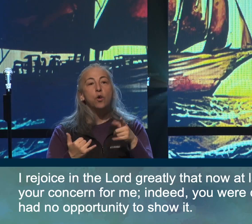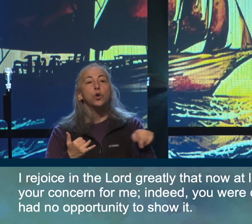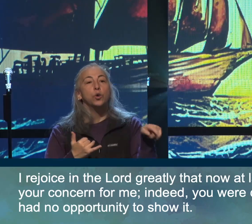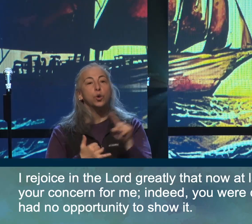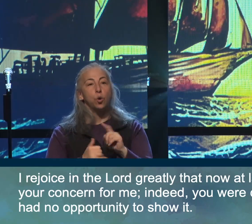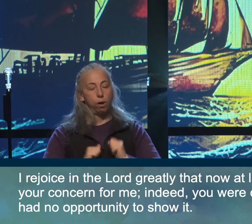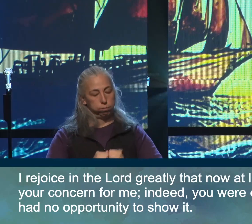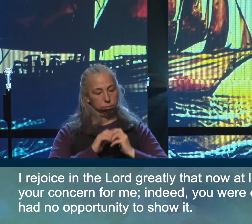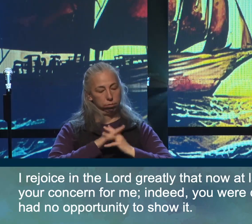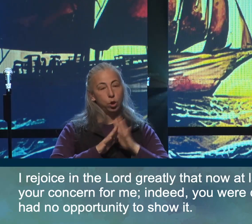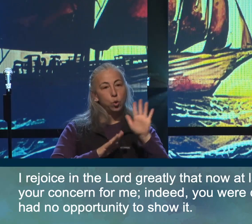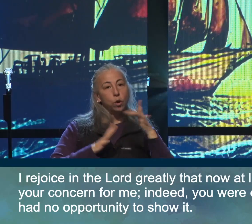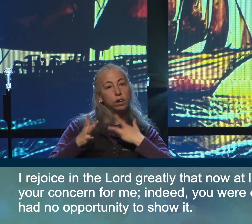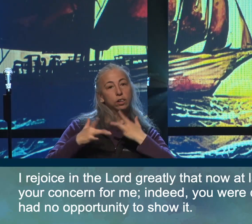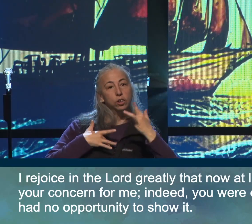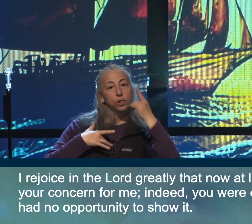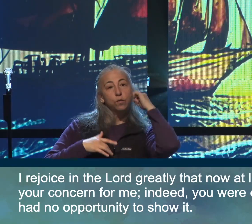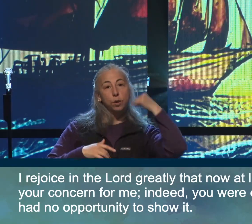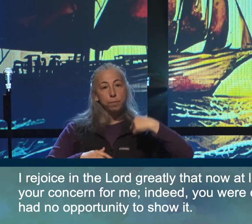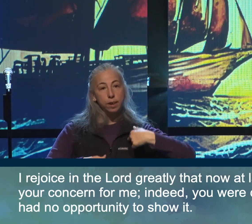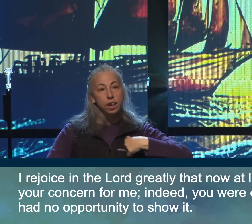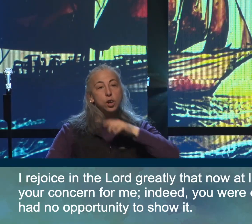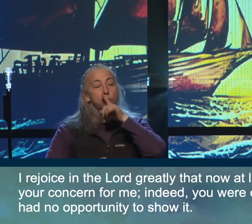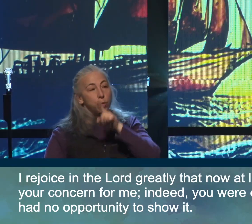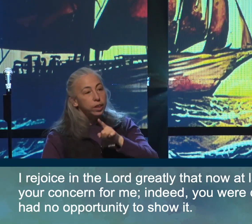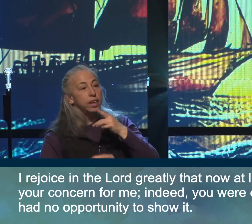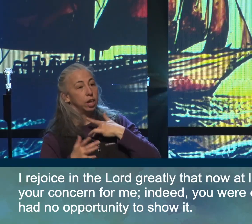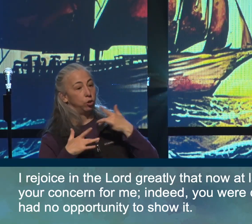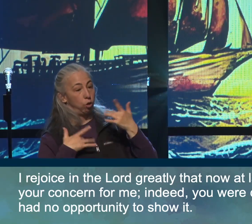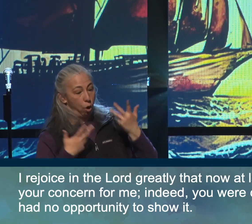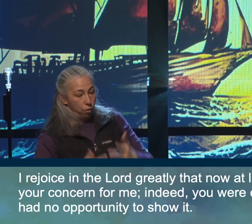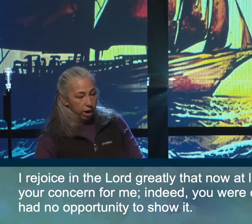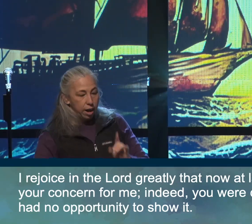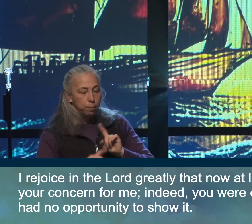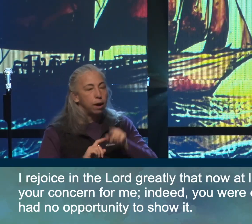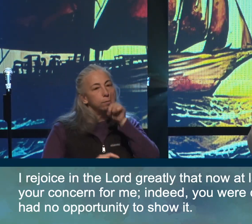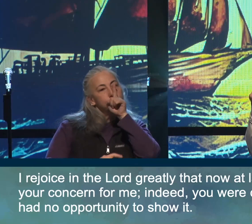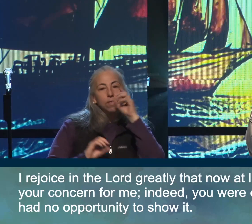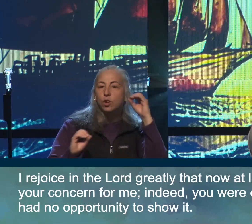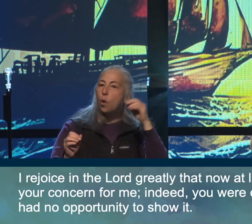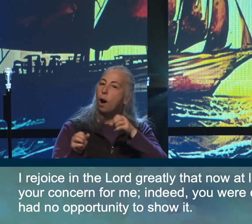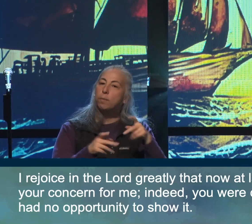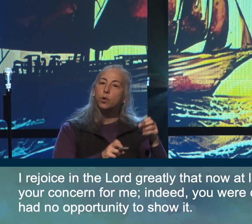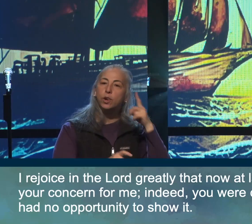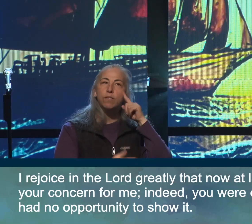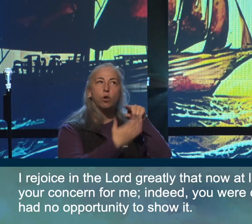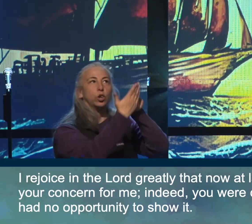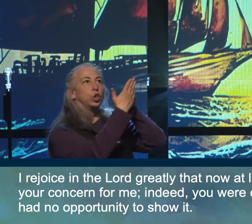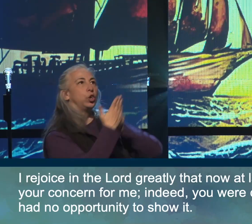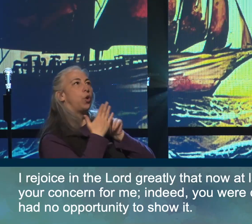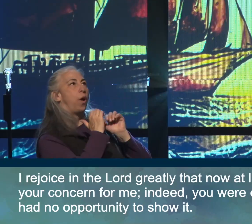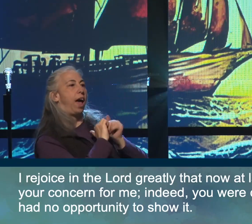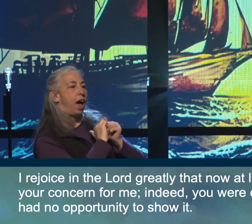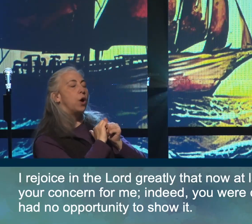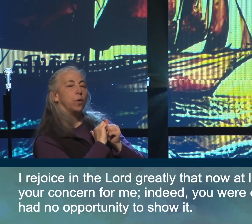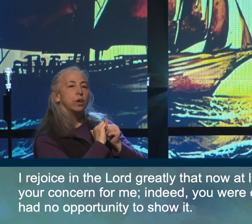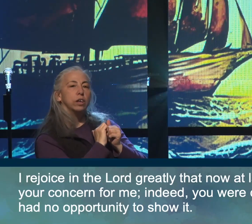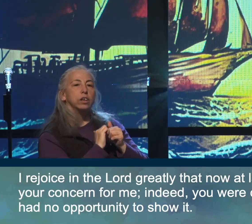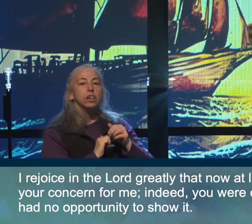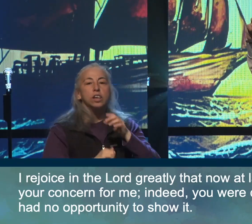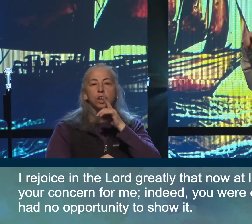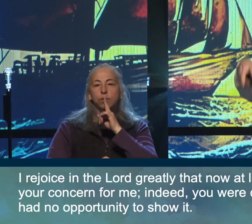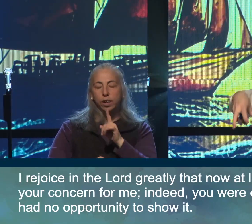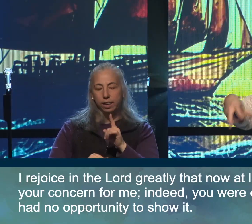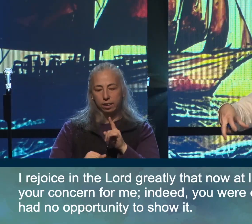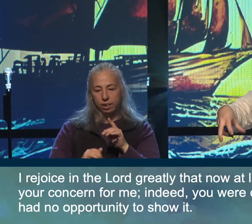concern for me. Indeed, you were concerned for me, but had no opportunity to show it. What's he talking about? Well, this community, I don't want to say church